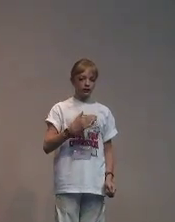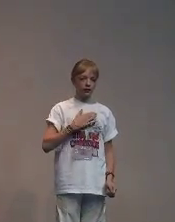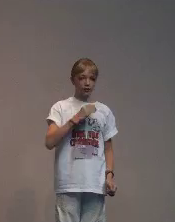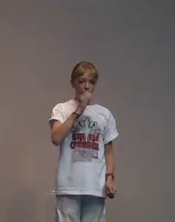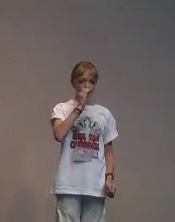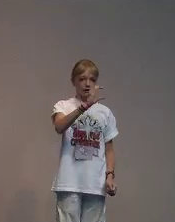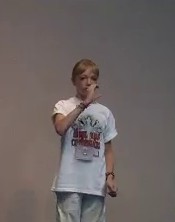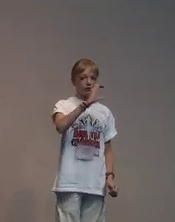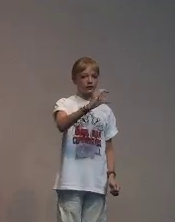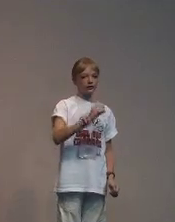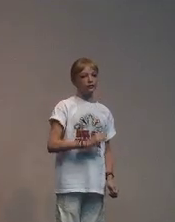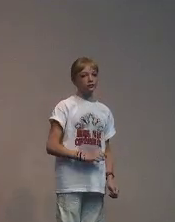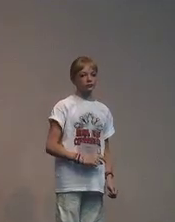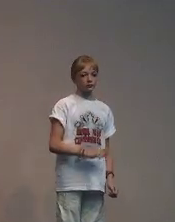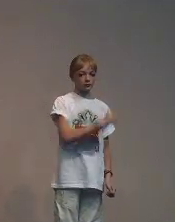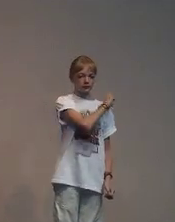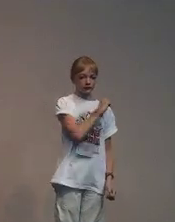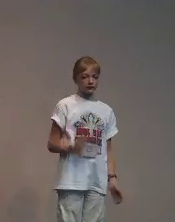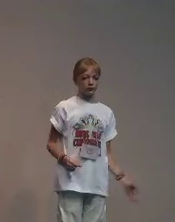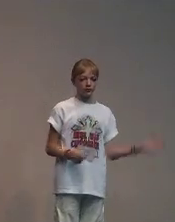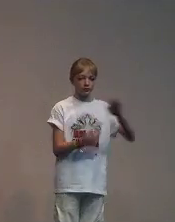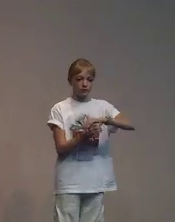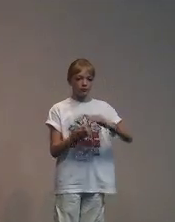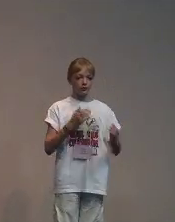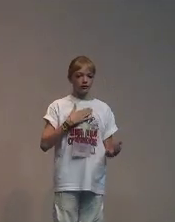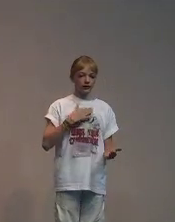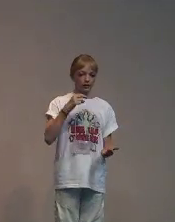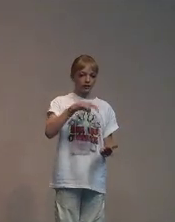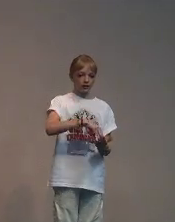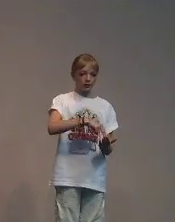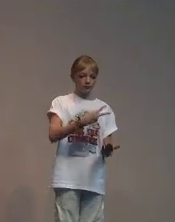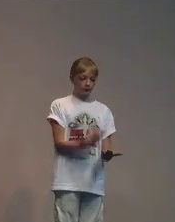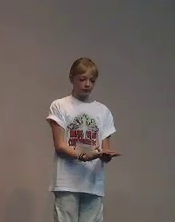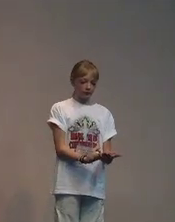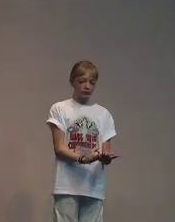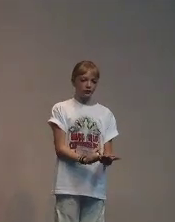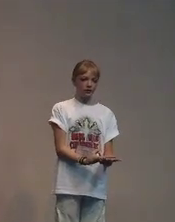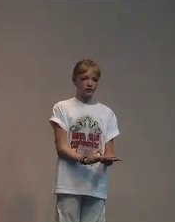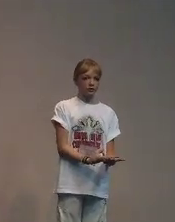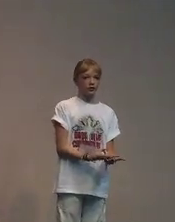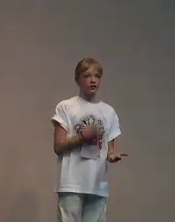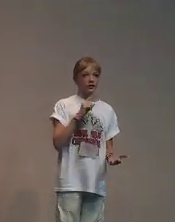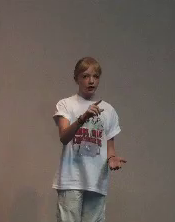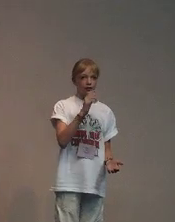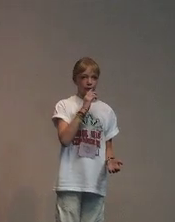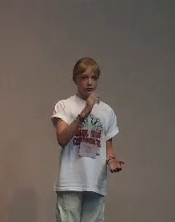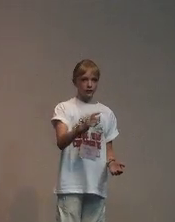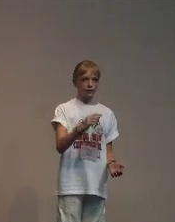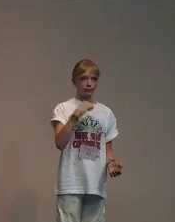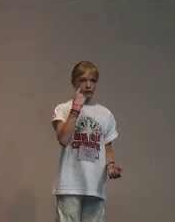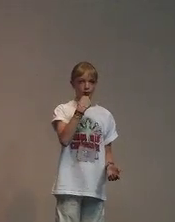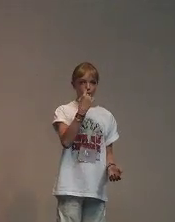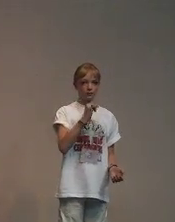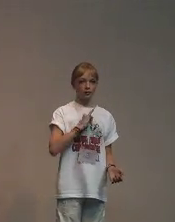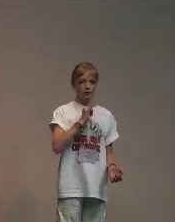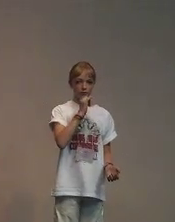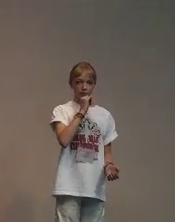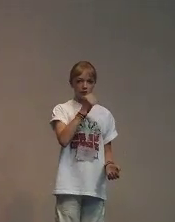when I'm calling Lord, you catch me when I'm falling And you told me who I